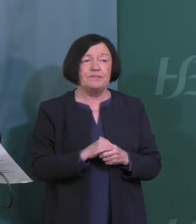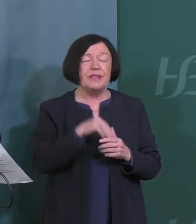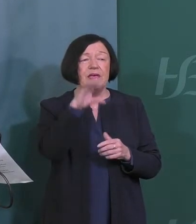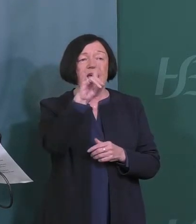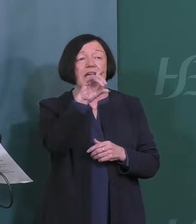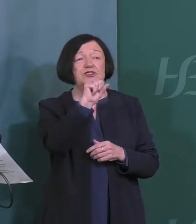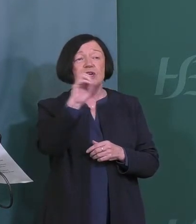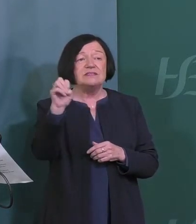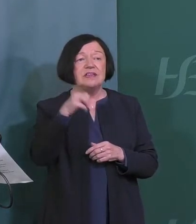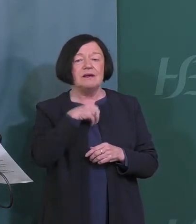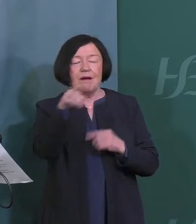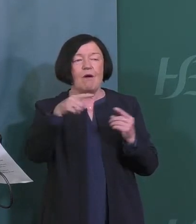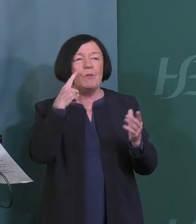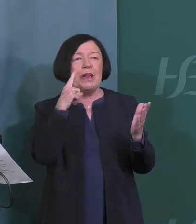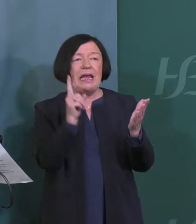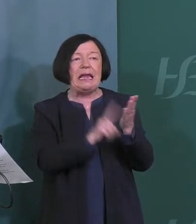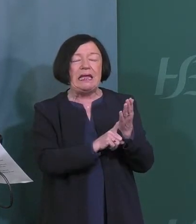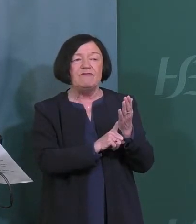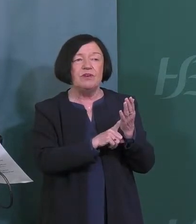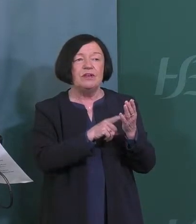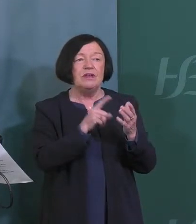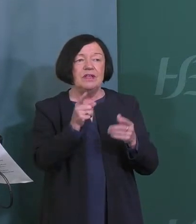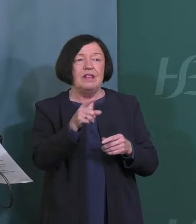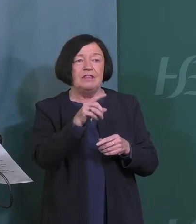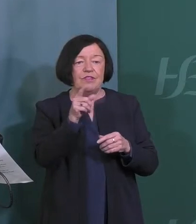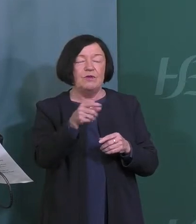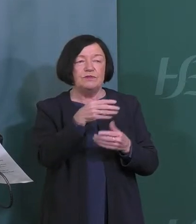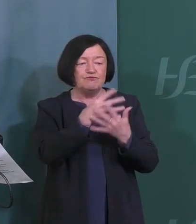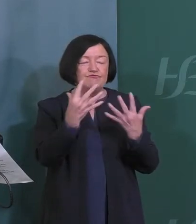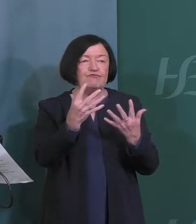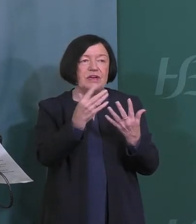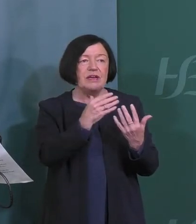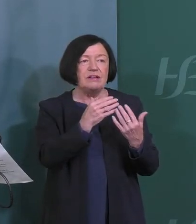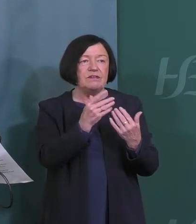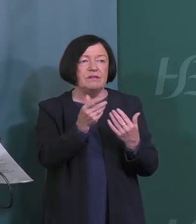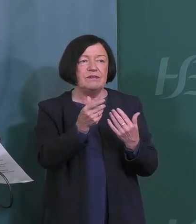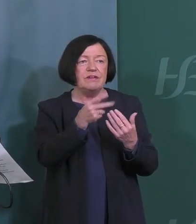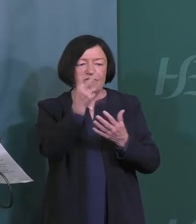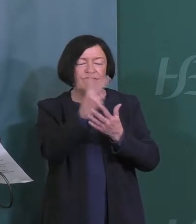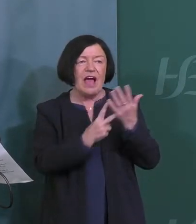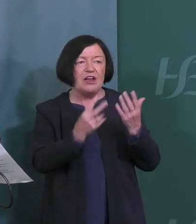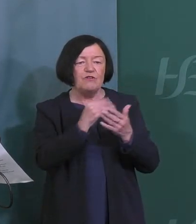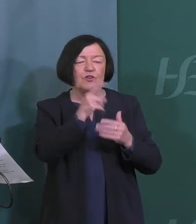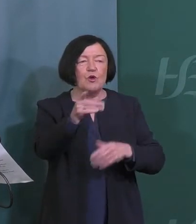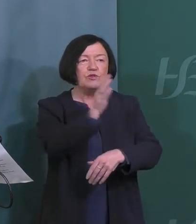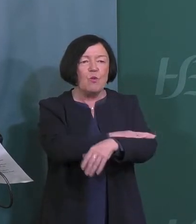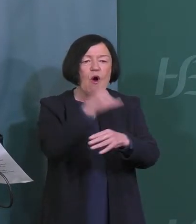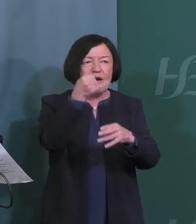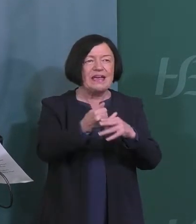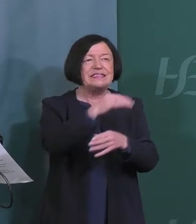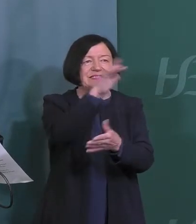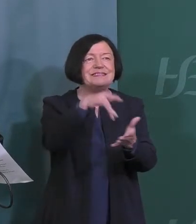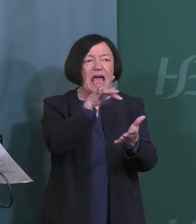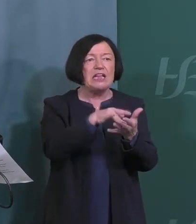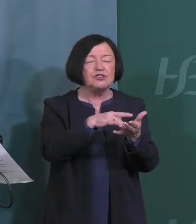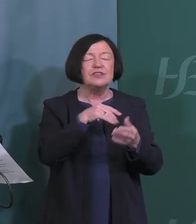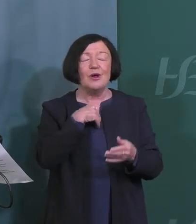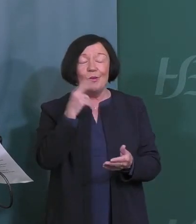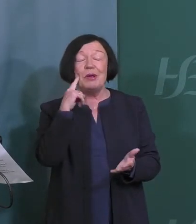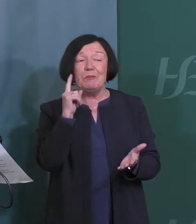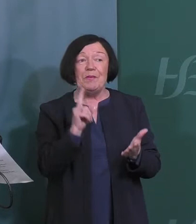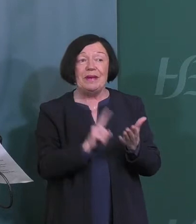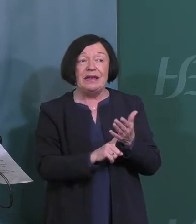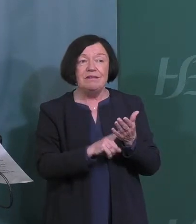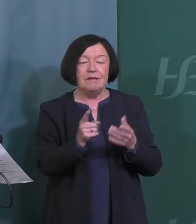the HSE, we always believed that there was a role and a value for walk-in centres at a point in time. And we did believe it